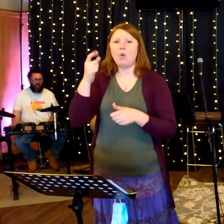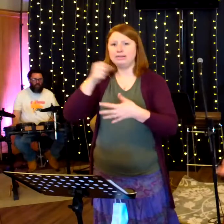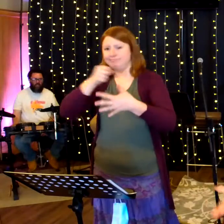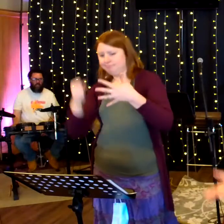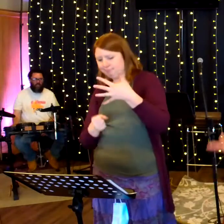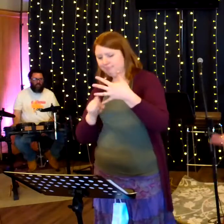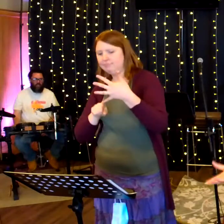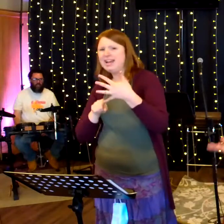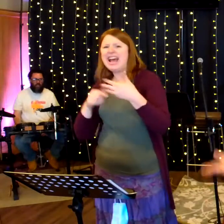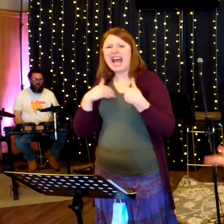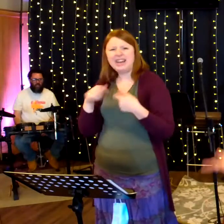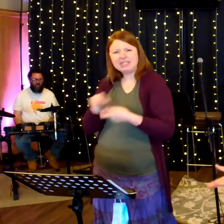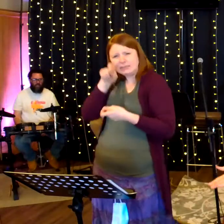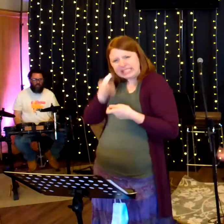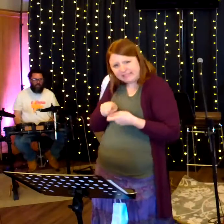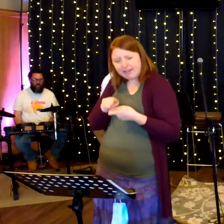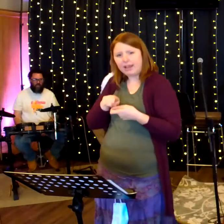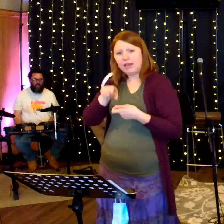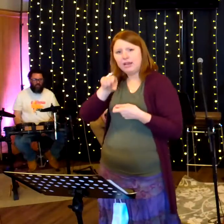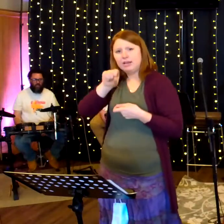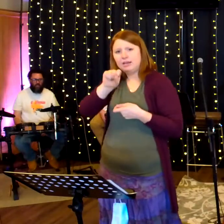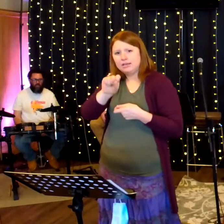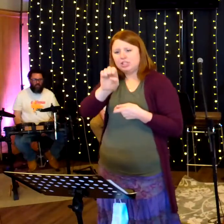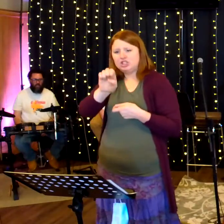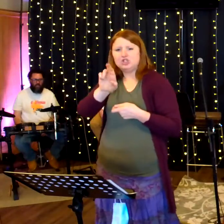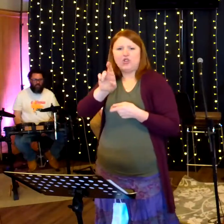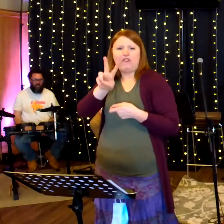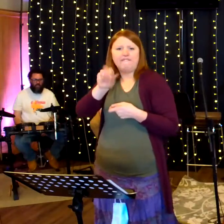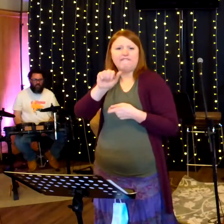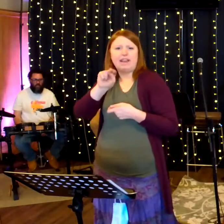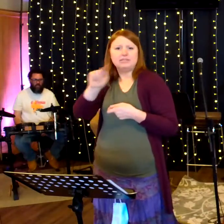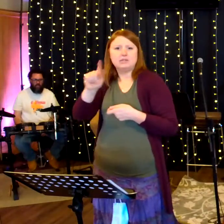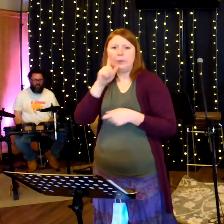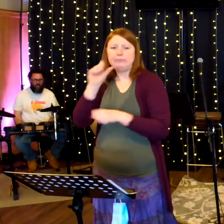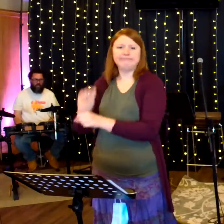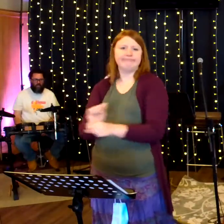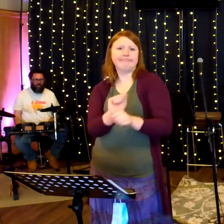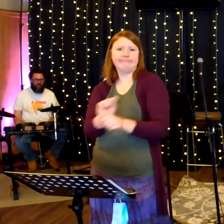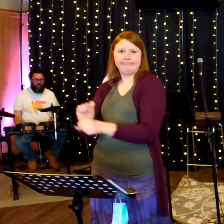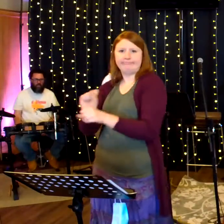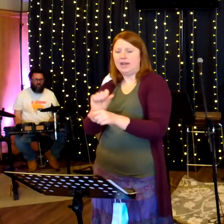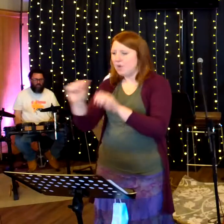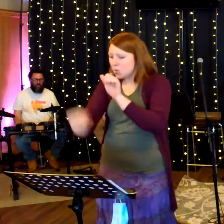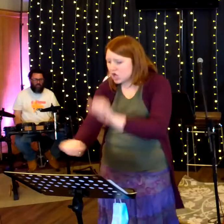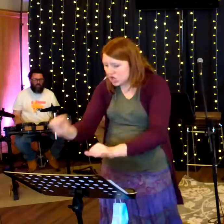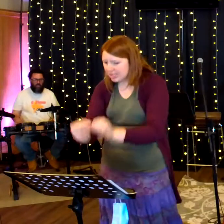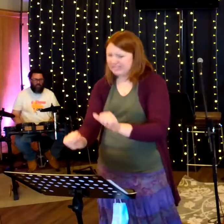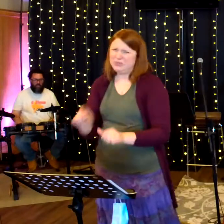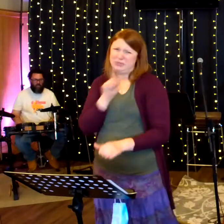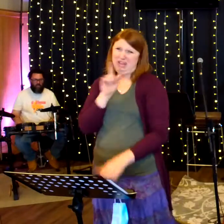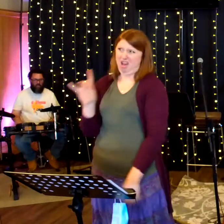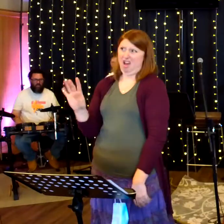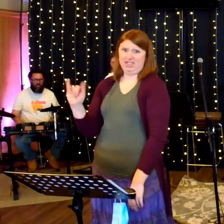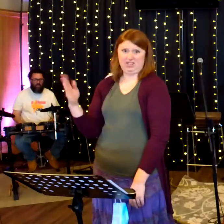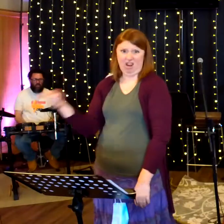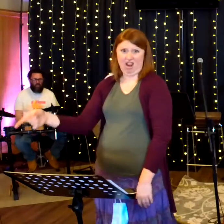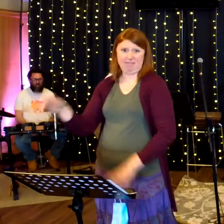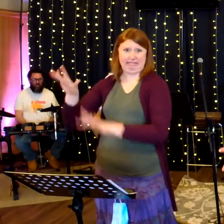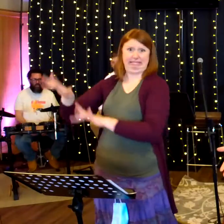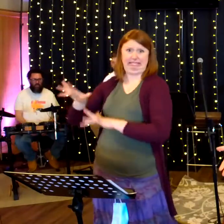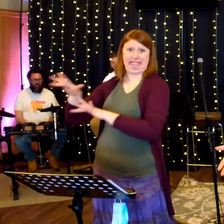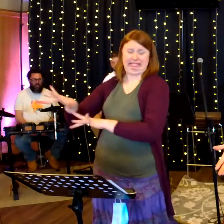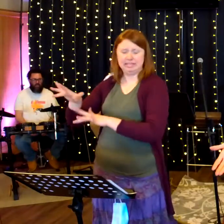servant who was assigned, and that's what they did. I know, crummy job, I get it, but get past it. But